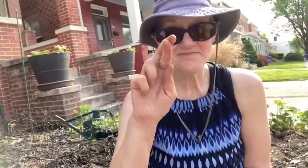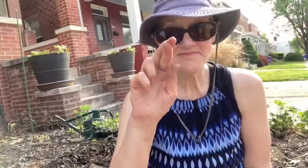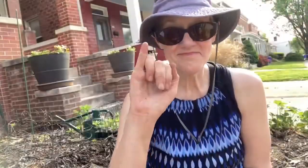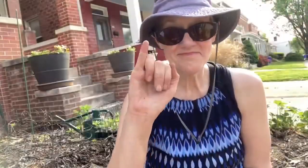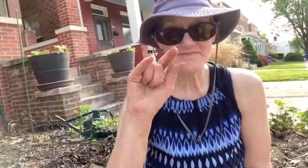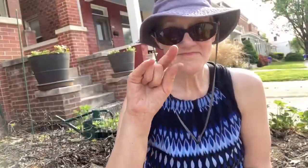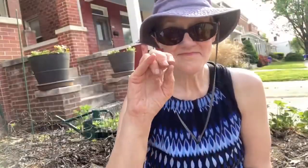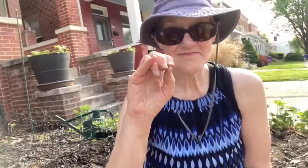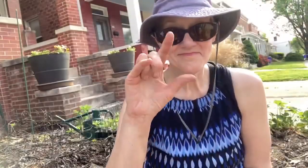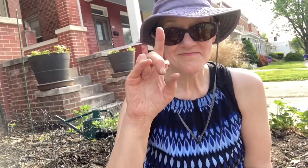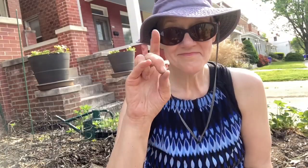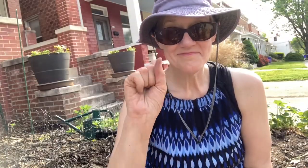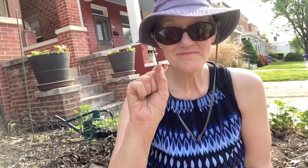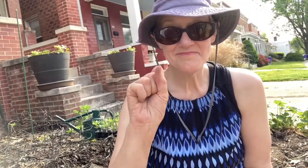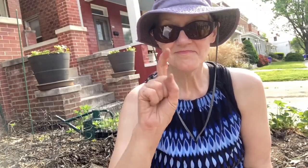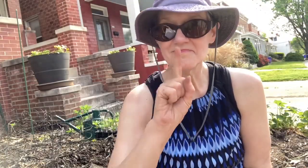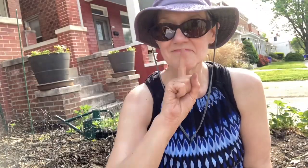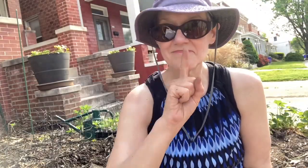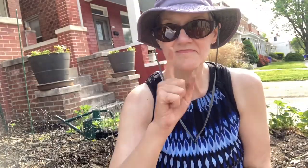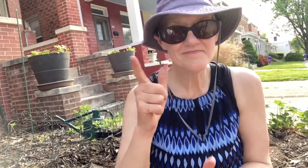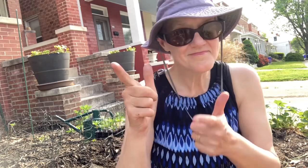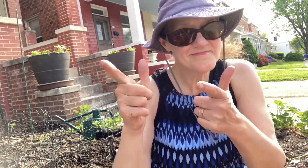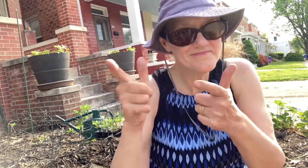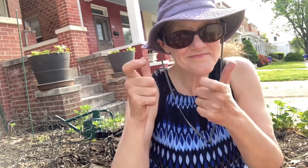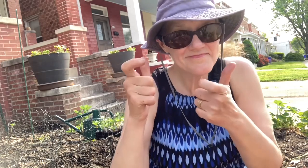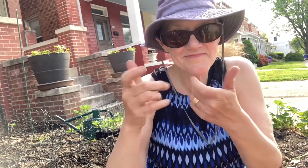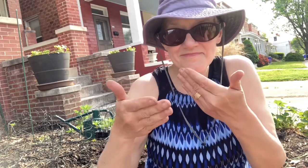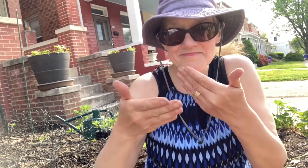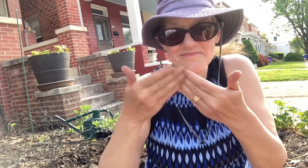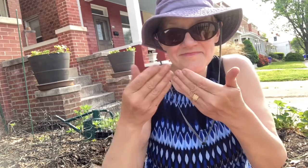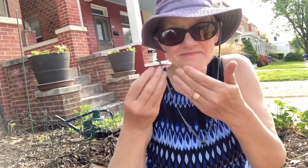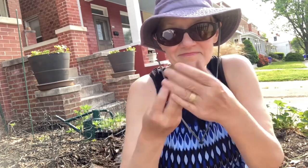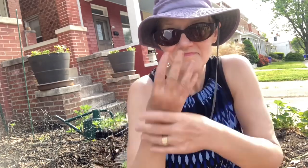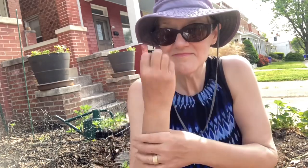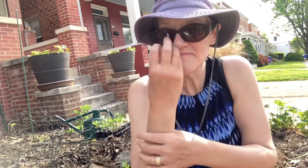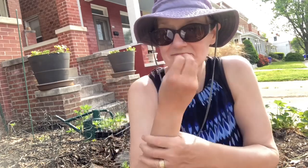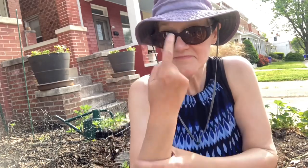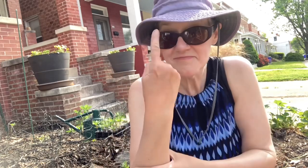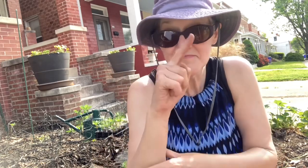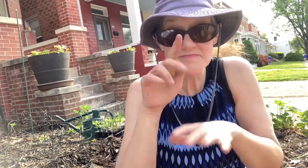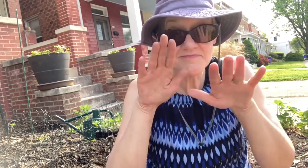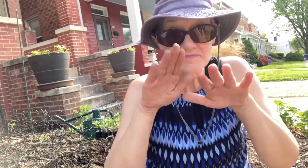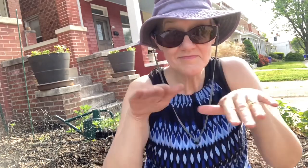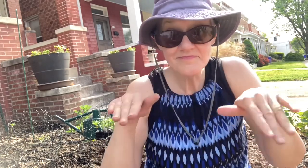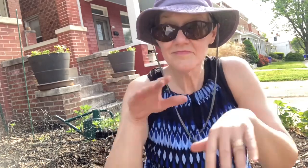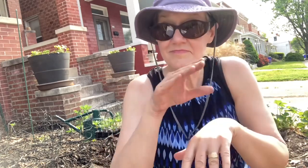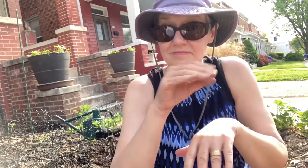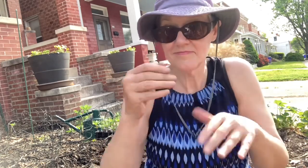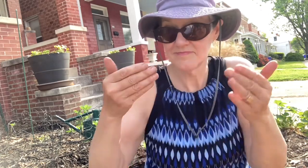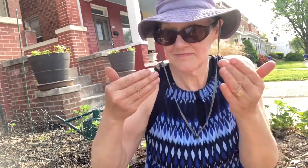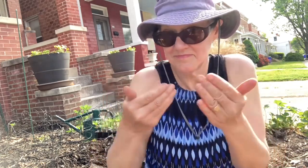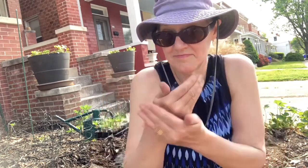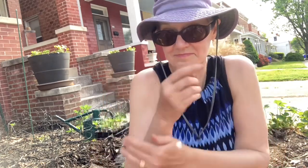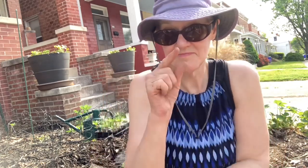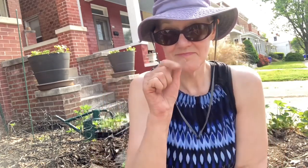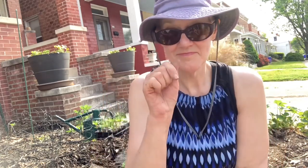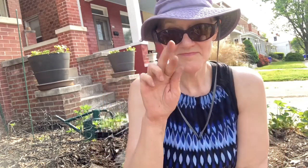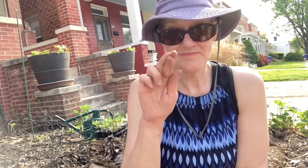Now marigolds are really fast and easy to grow. They're a great flower for